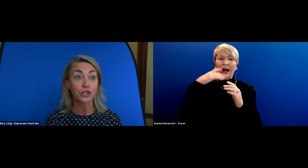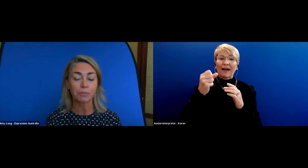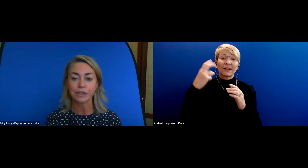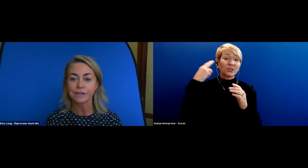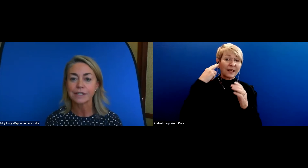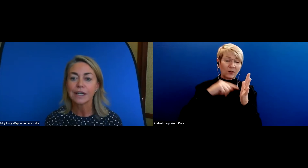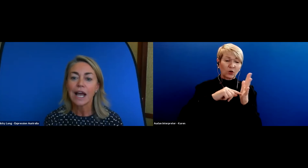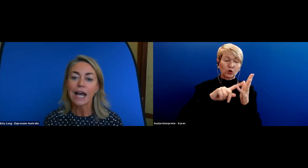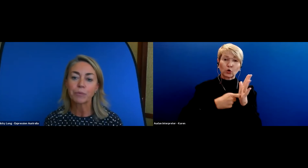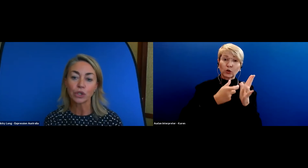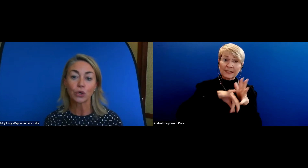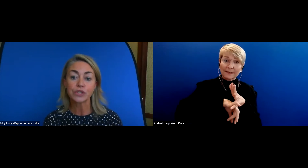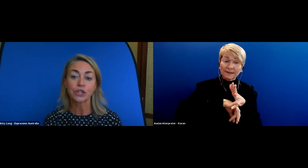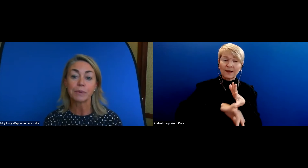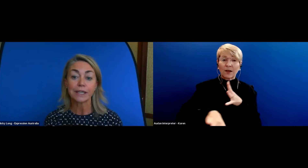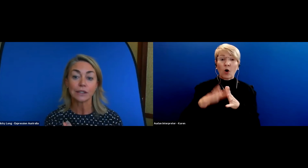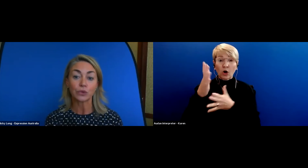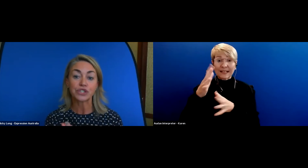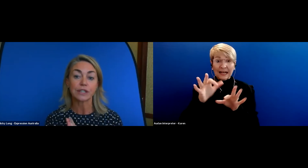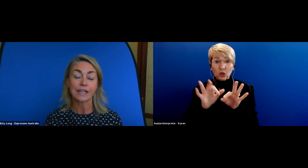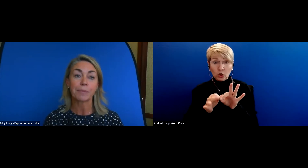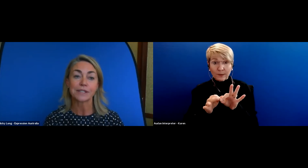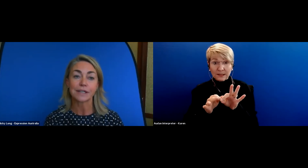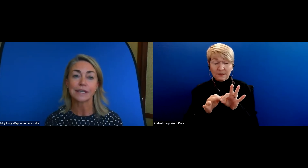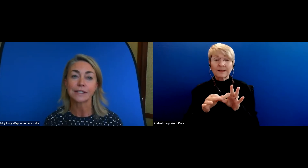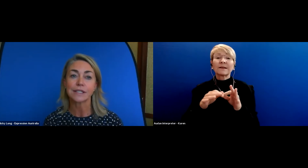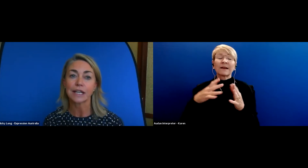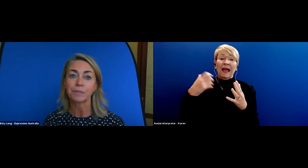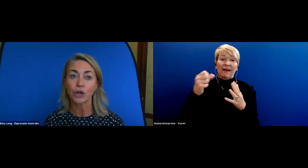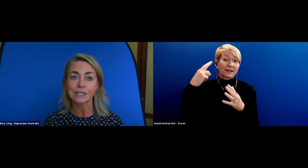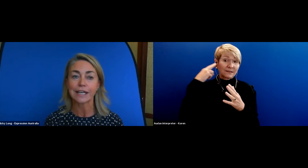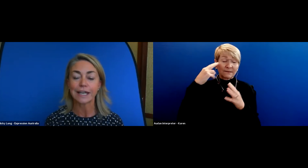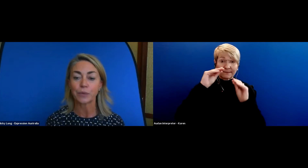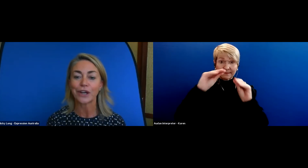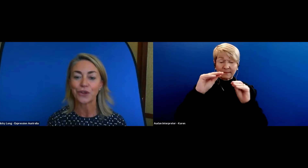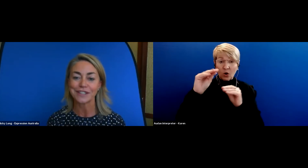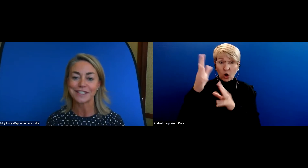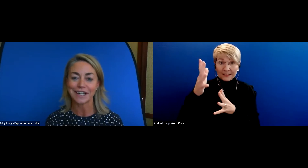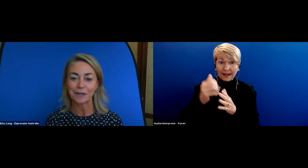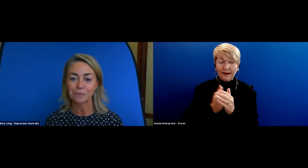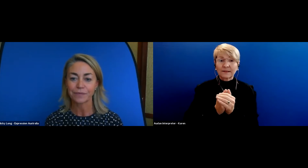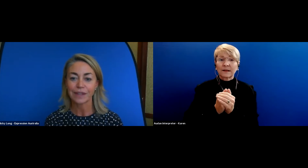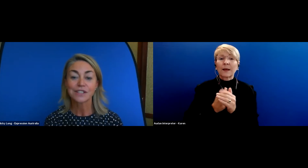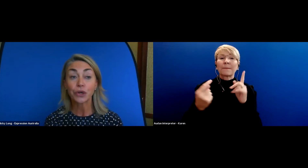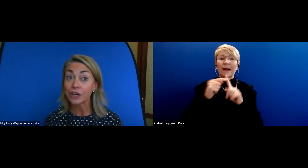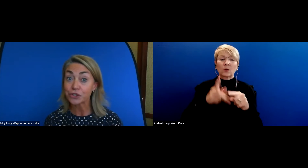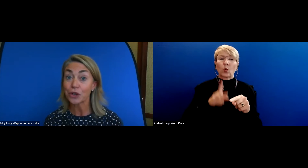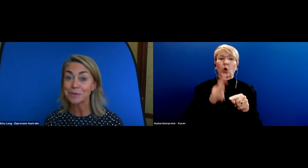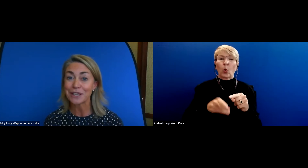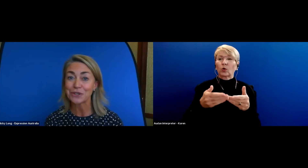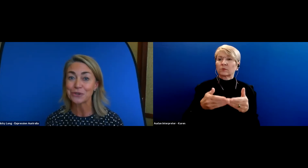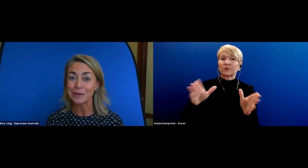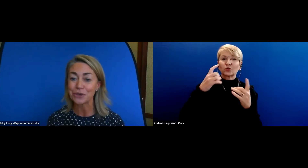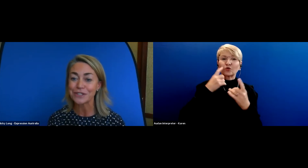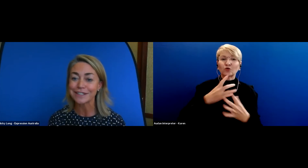and interpreters. We'll also be launching the app, as I said, Auslan Anywhere on this day. So I do hope